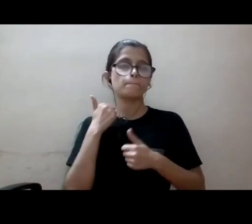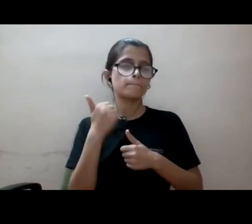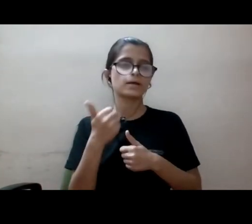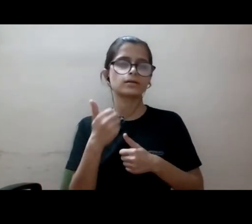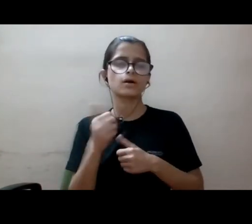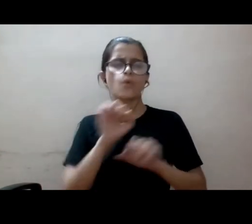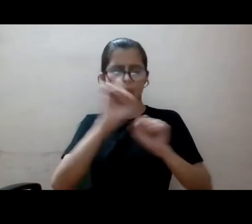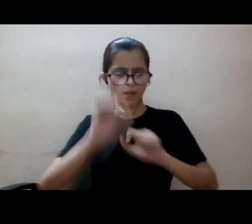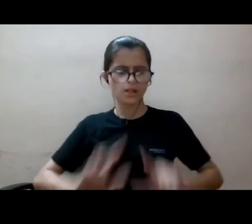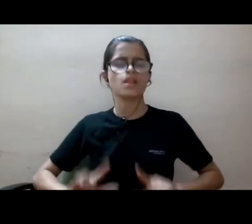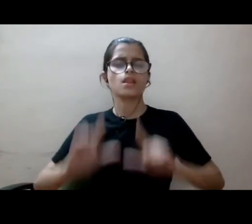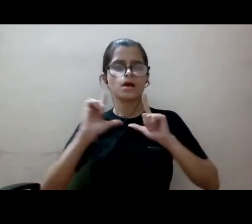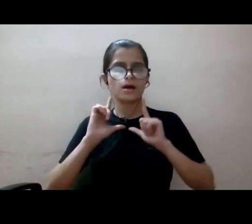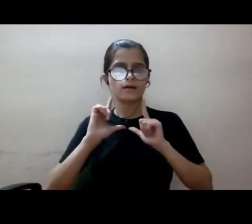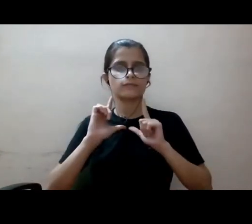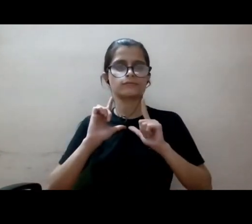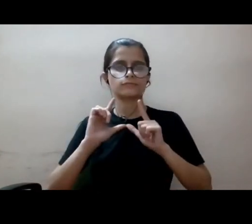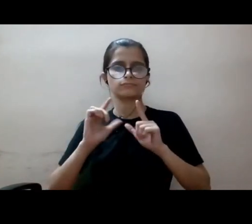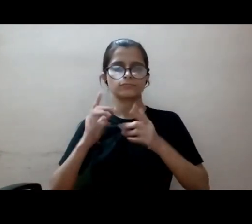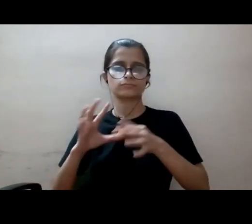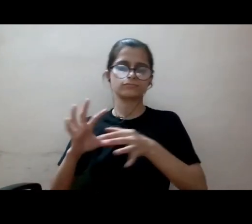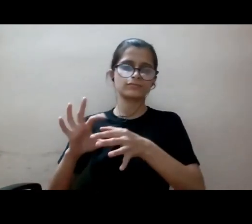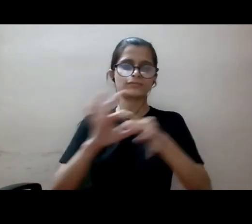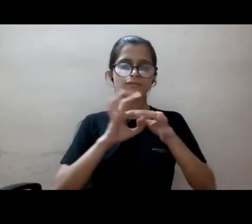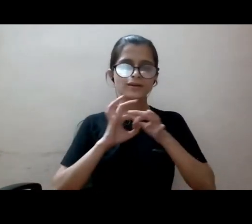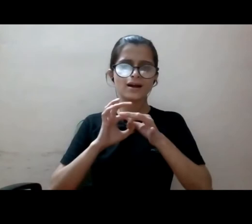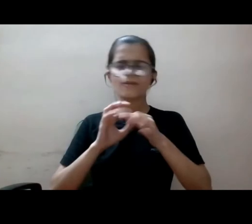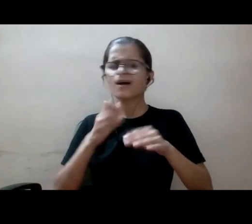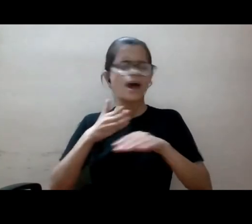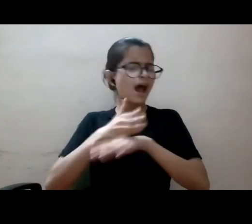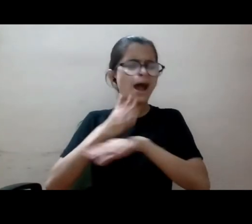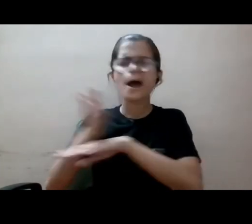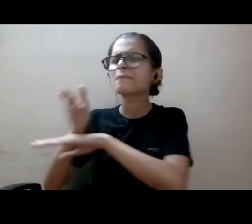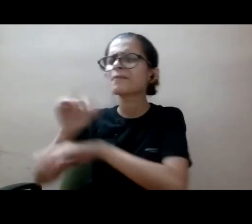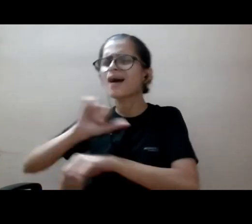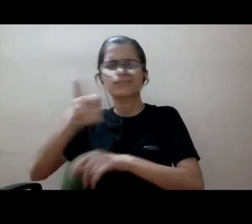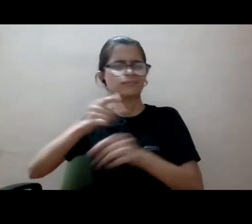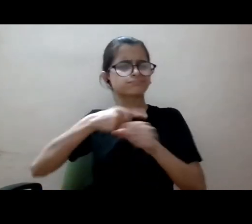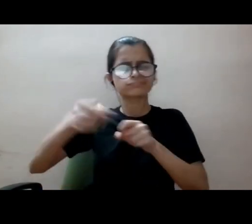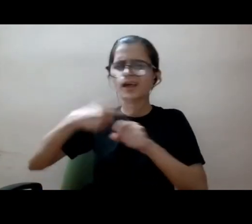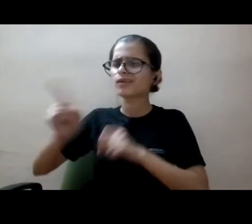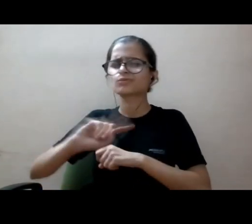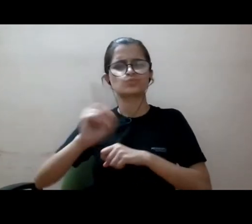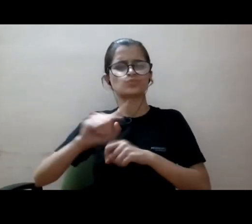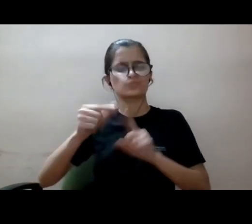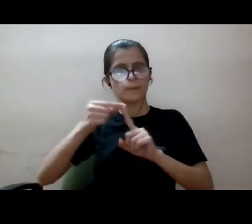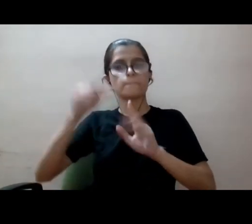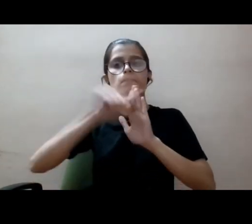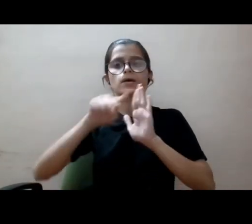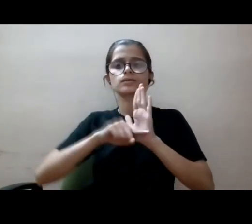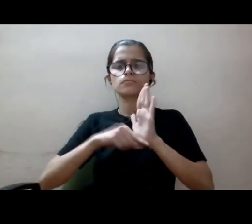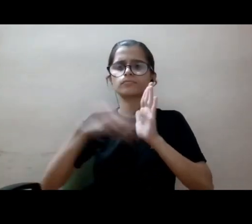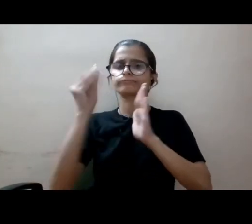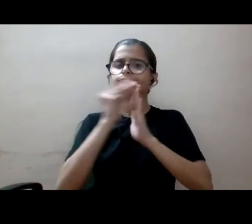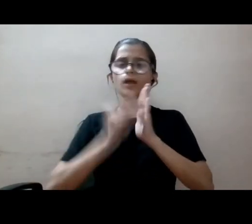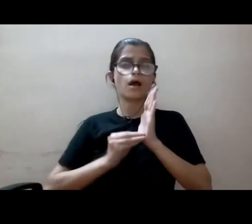lives without harming other people, right? I mean, that's a very core principle, that I want what's